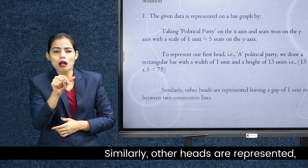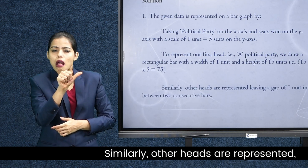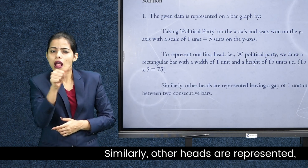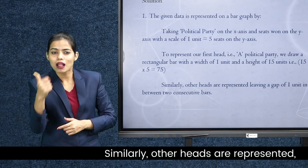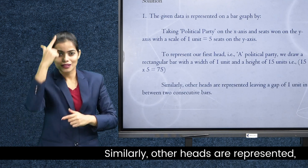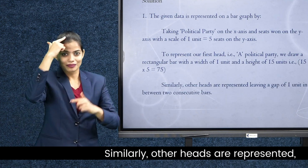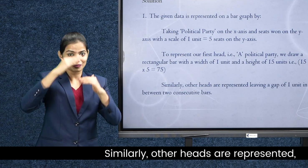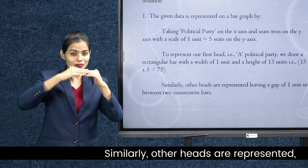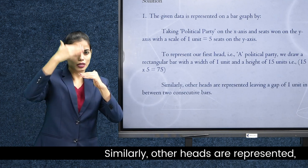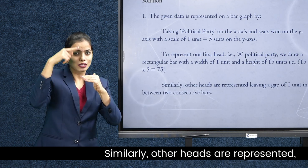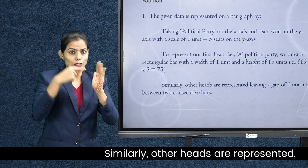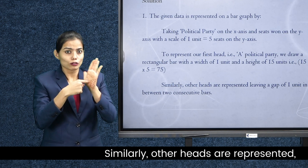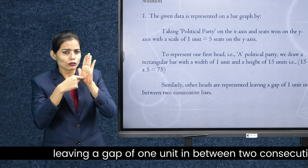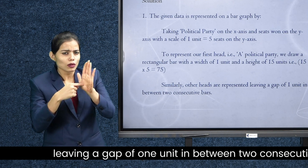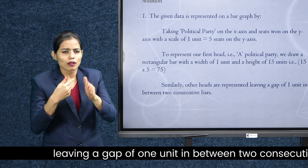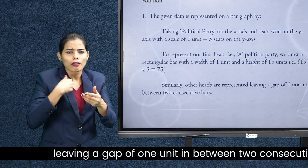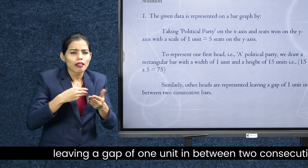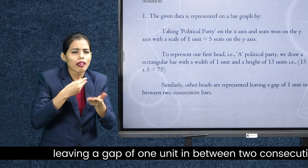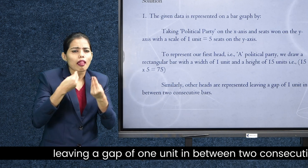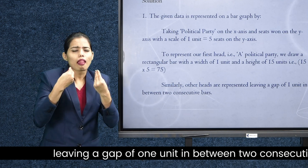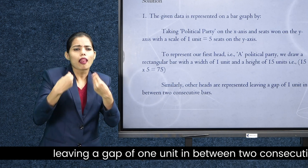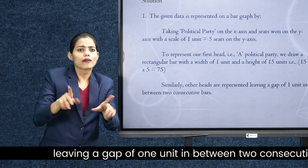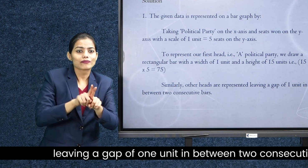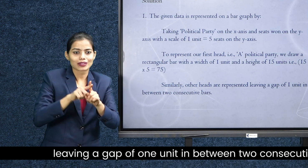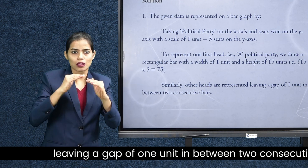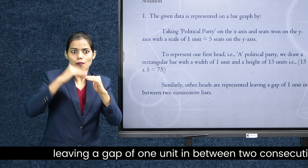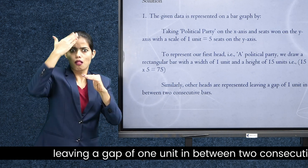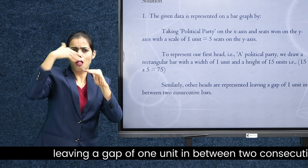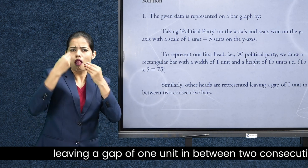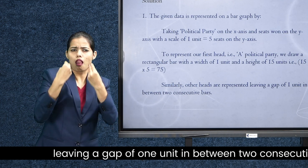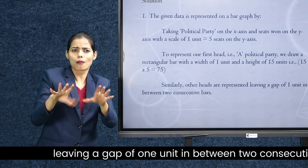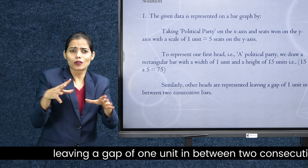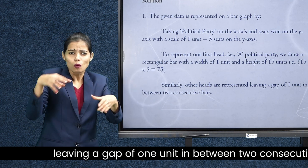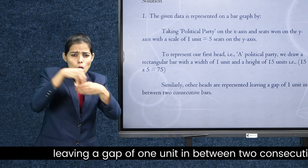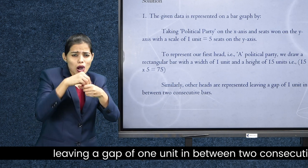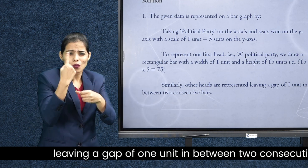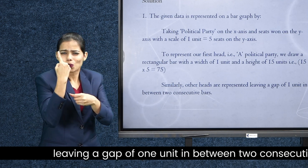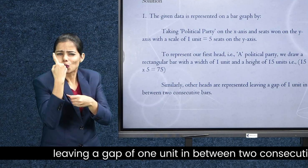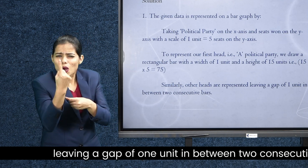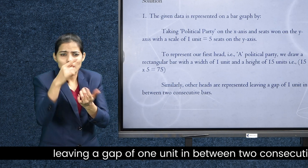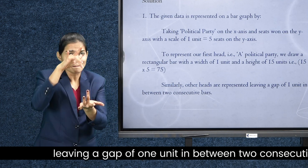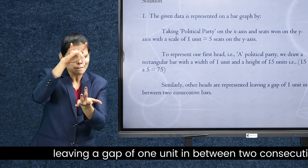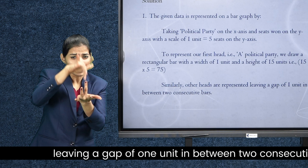Similarly, other heads are represented leaving a gap of 1 unit in between two consecutive bars.